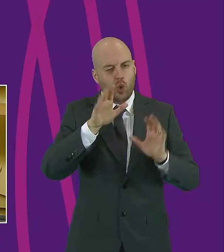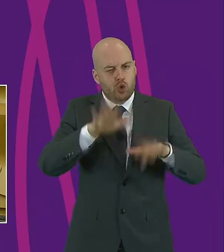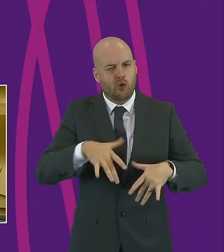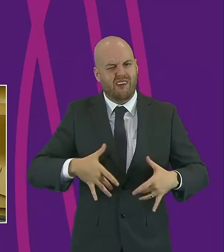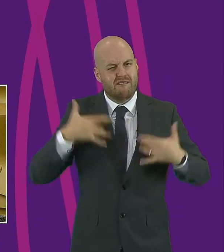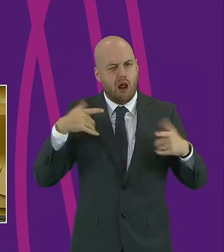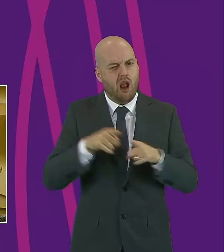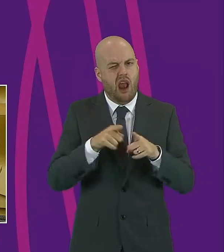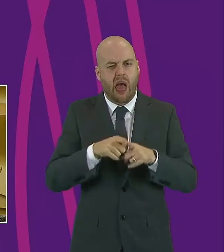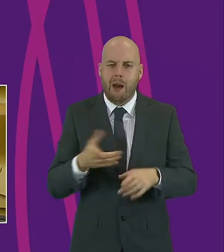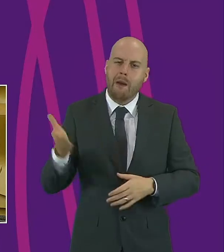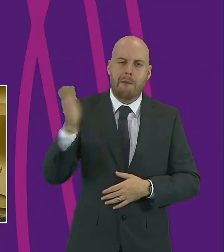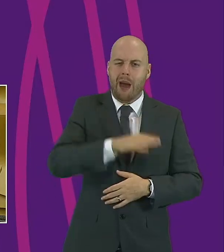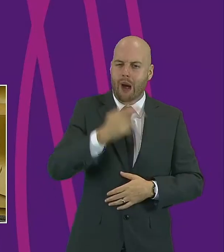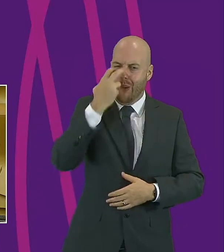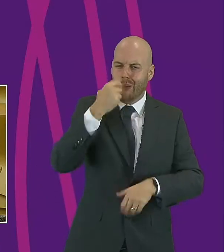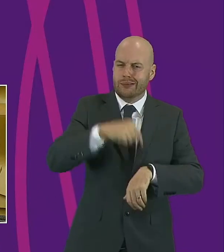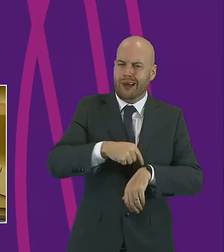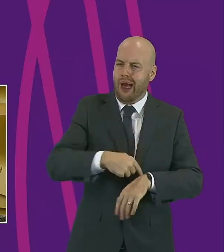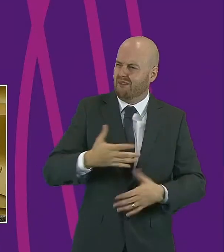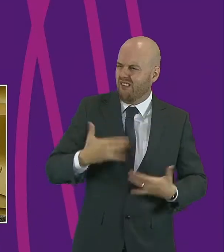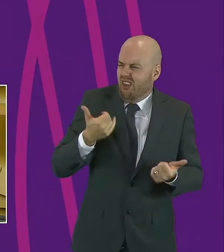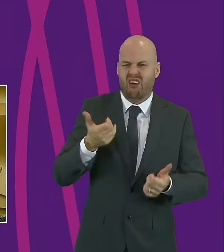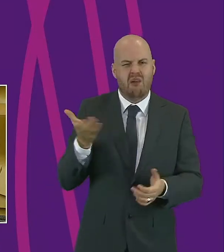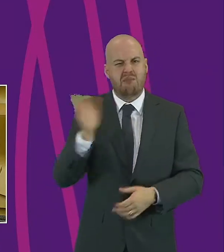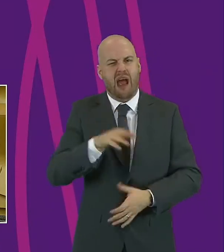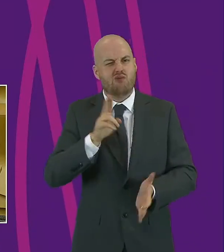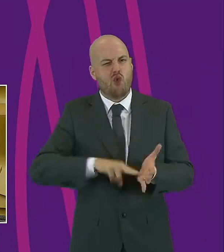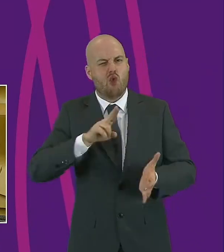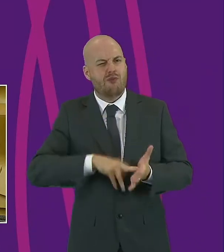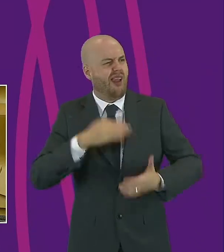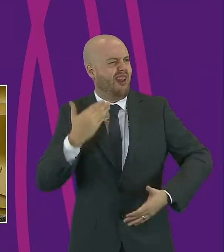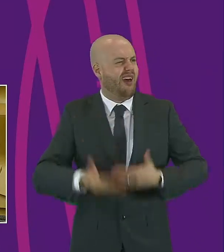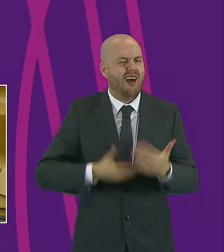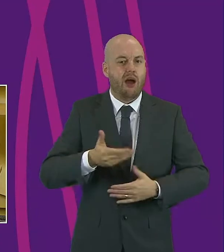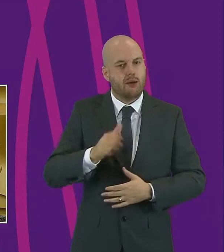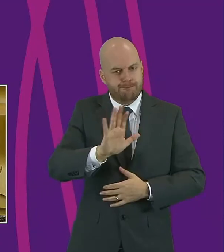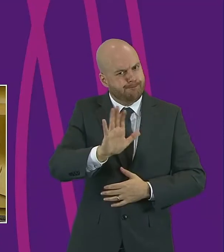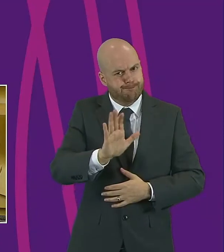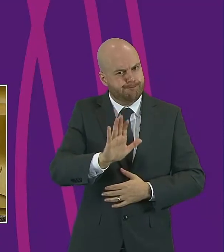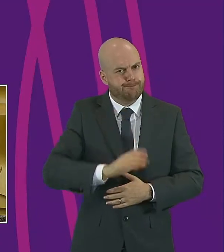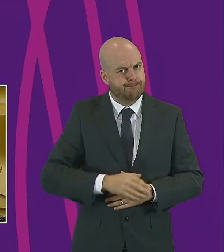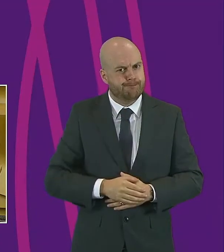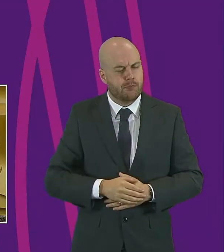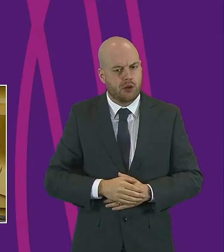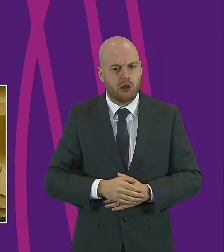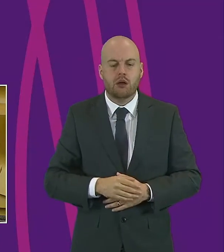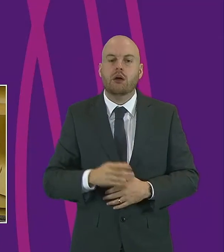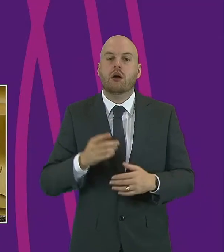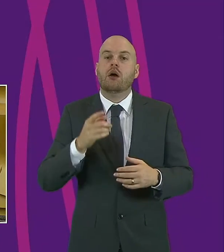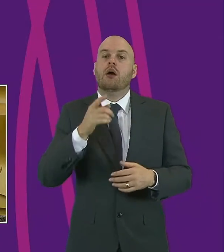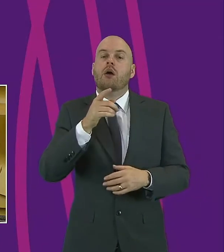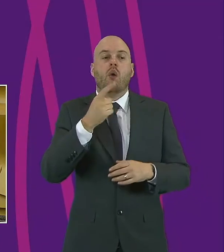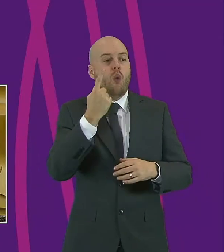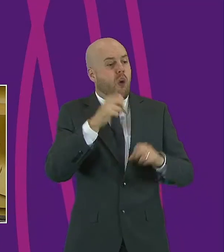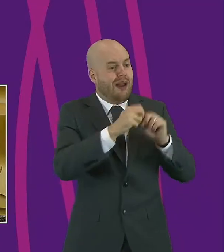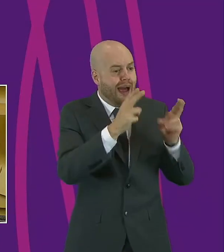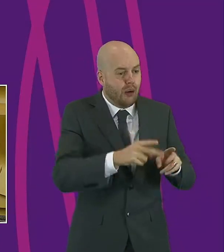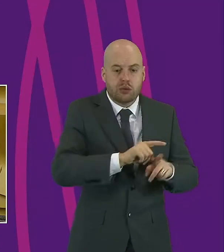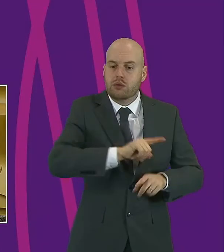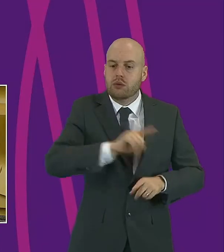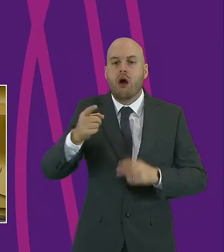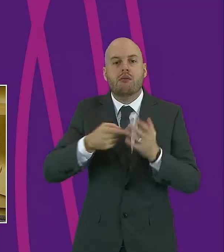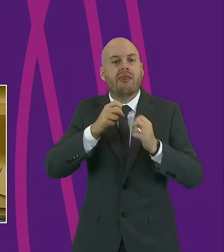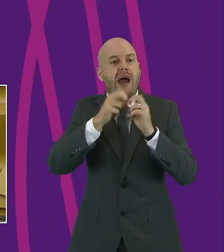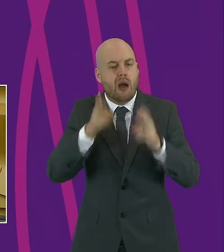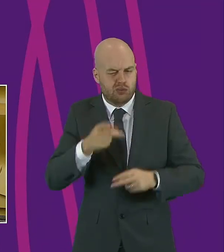you are, assume the virus is present and act at all times to avoid creating bridges that allow it to cross from one household to another. I've